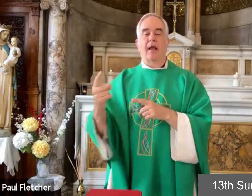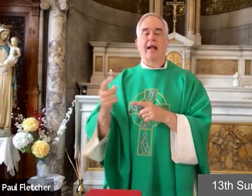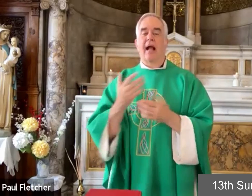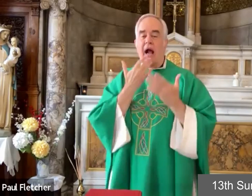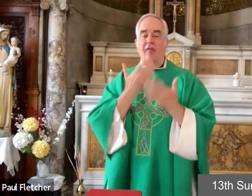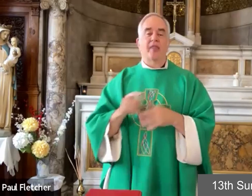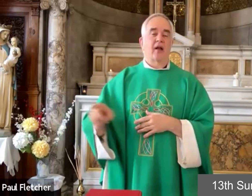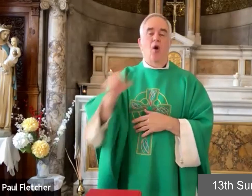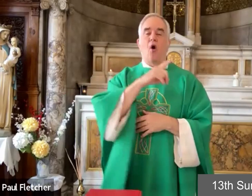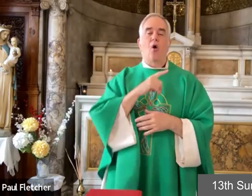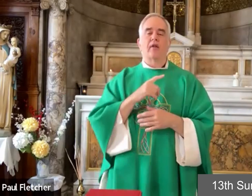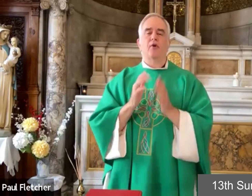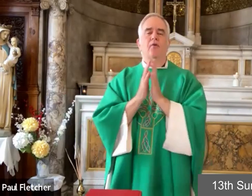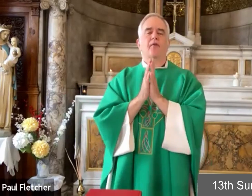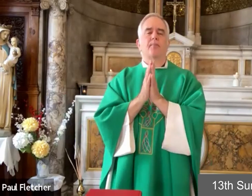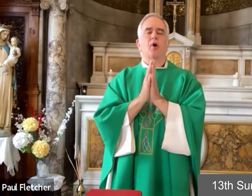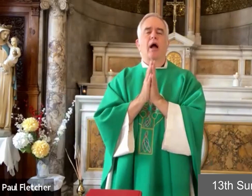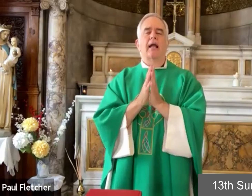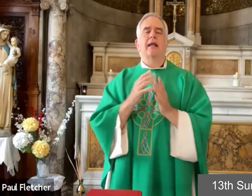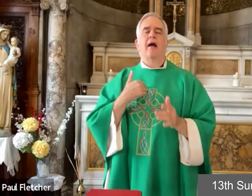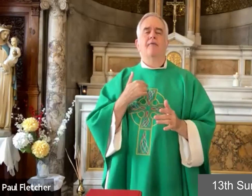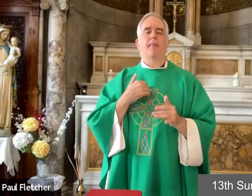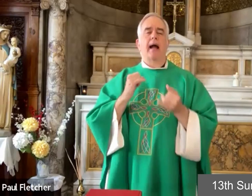week, and thank all of you for the pride of